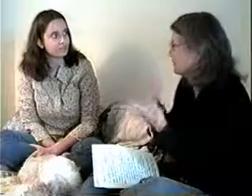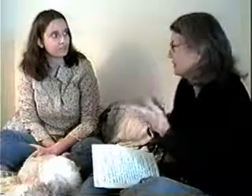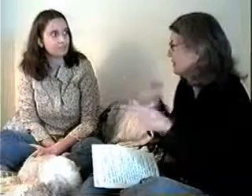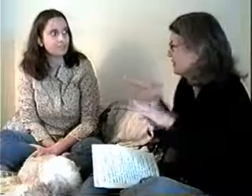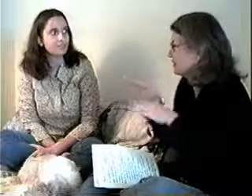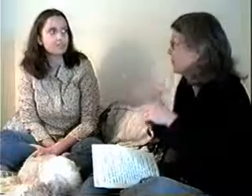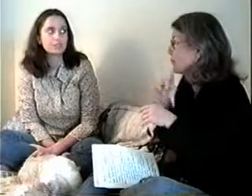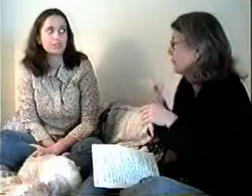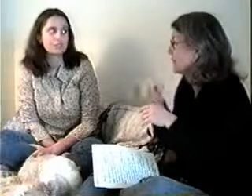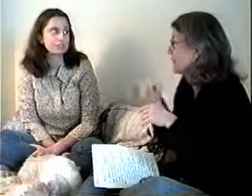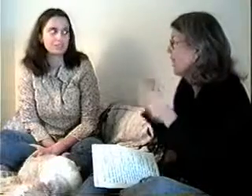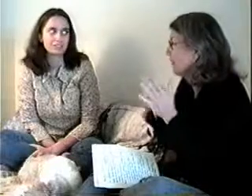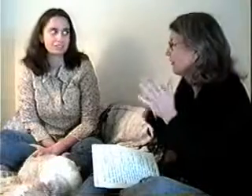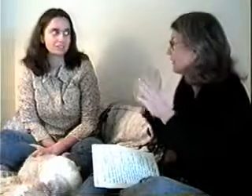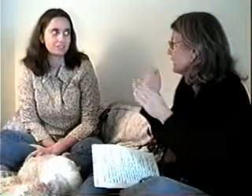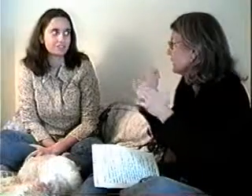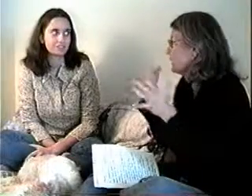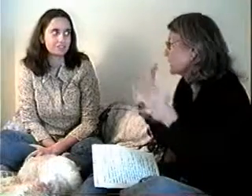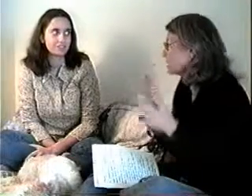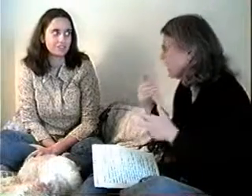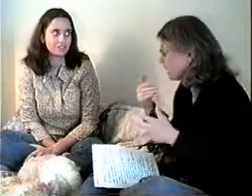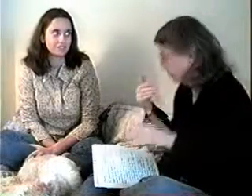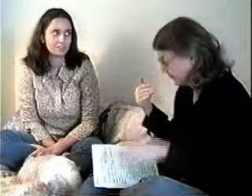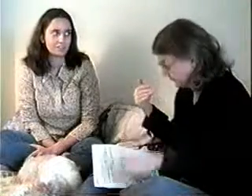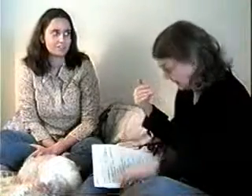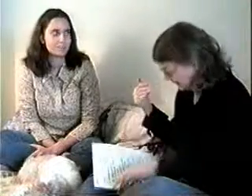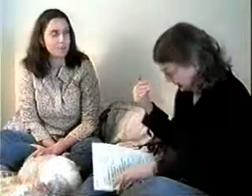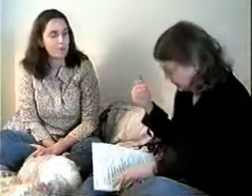things don't really often get much better. So...